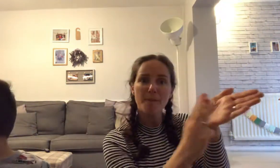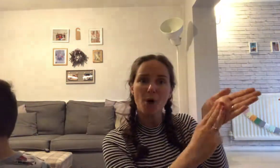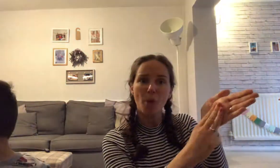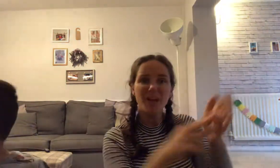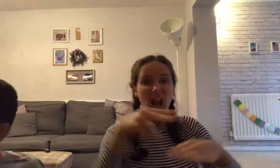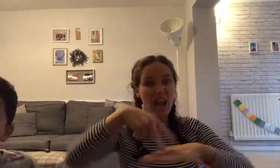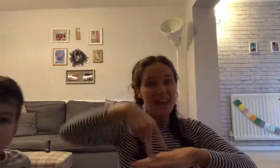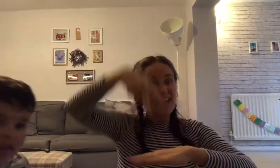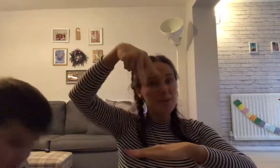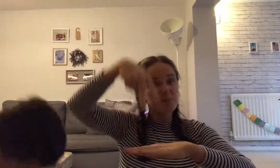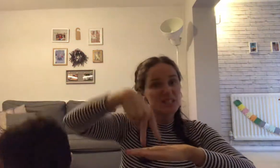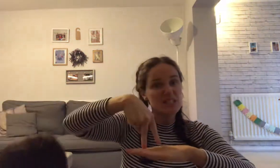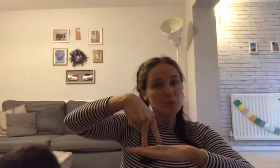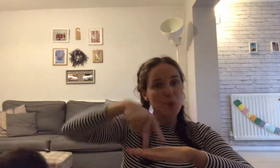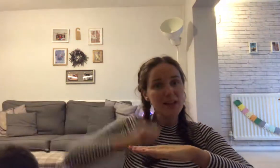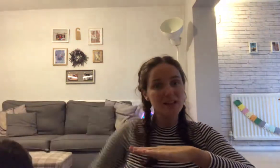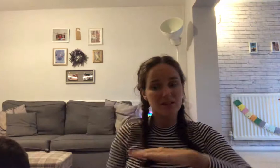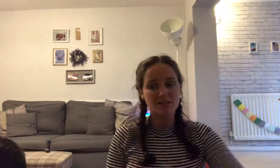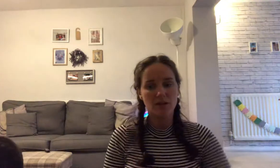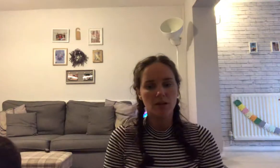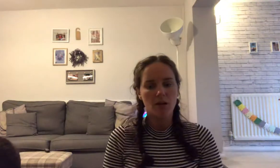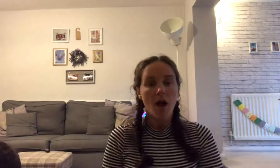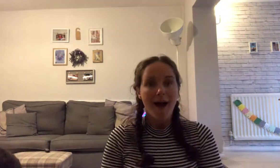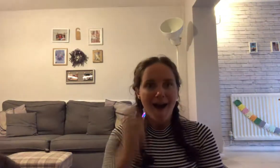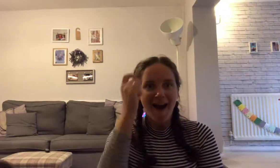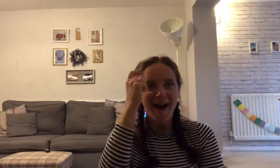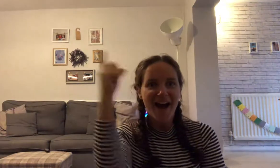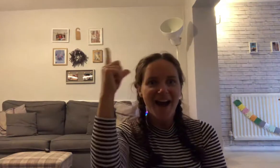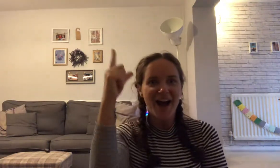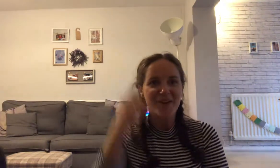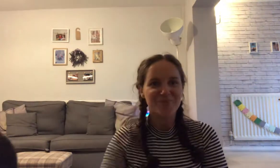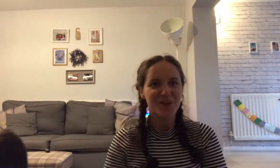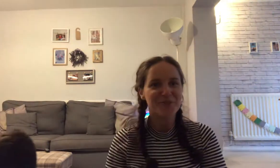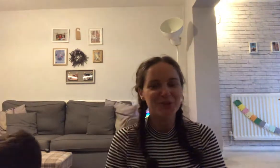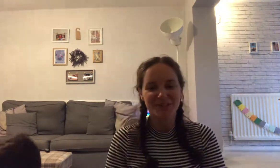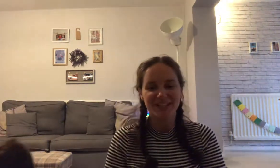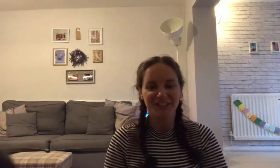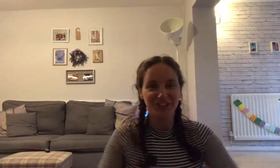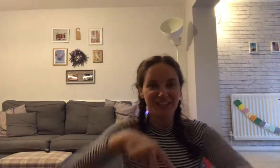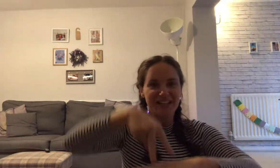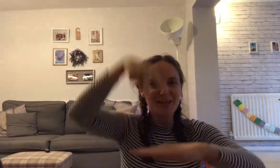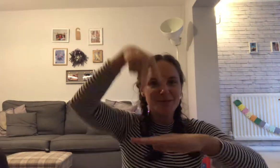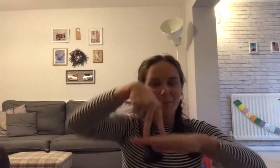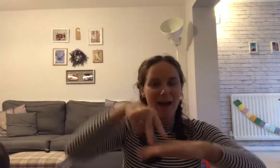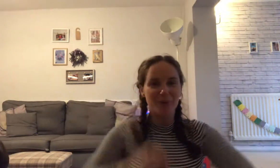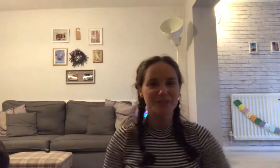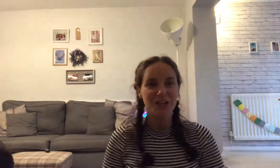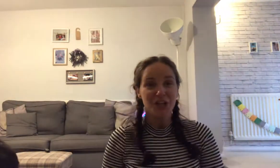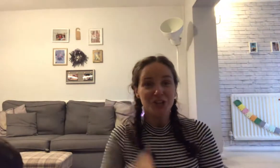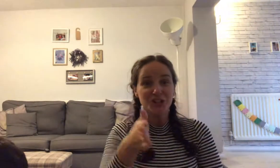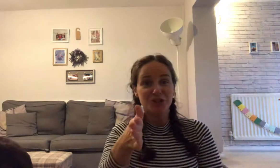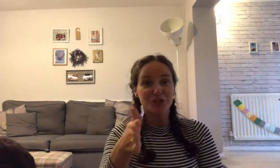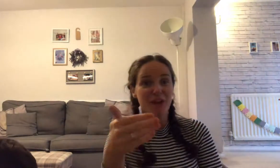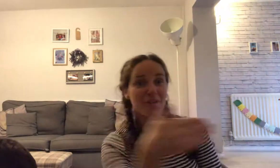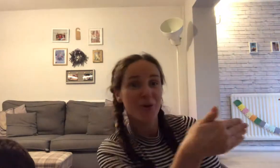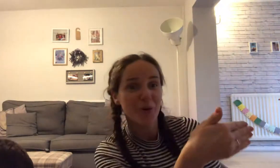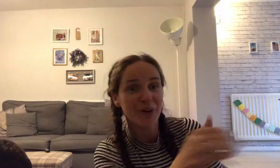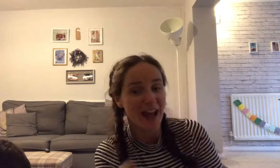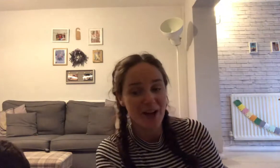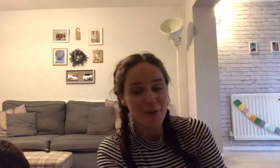mum leaps and springs. Aha, I've got it. She leaps about. She's just round the corner,